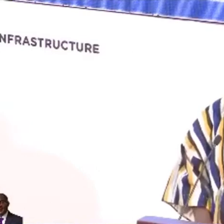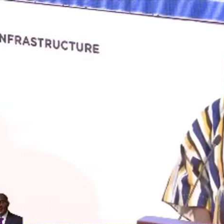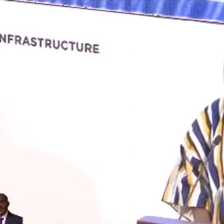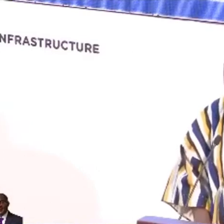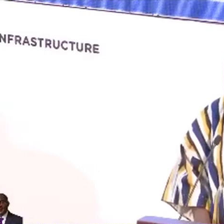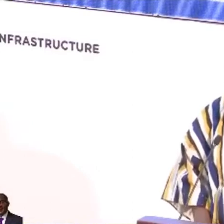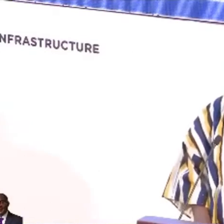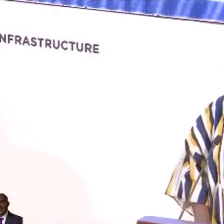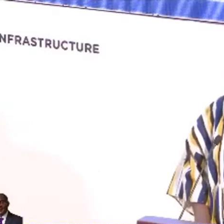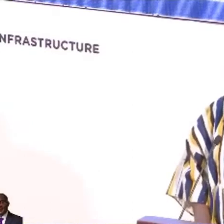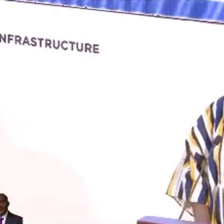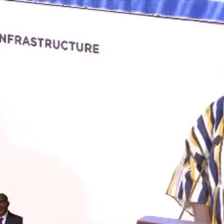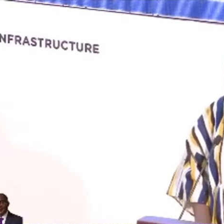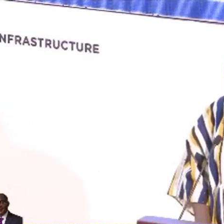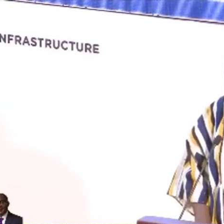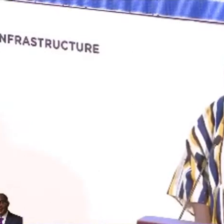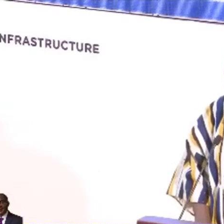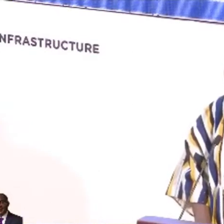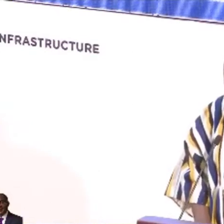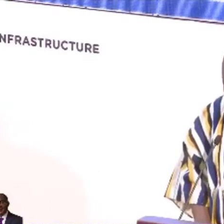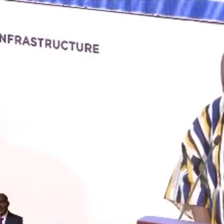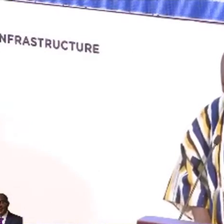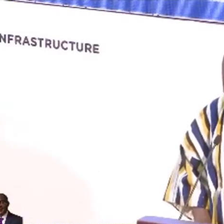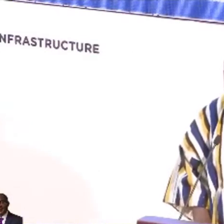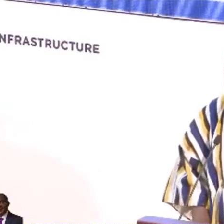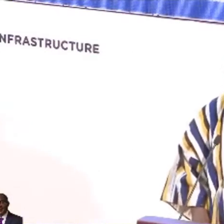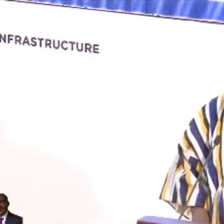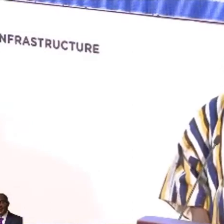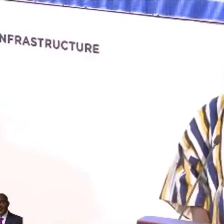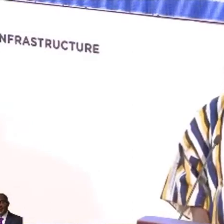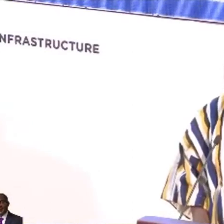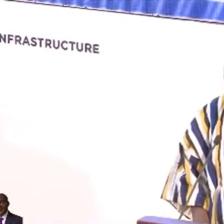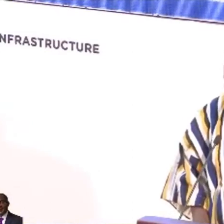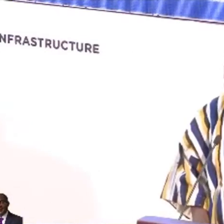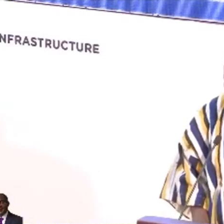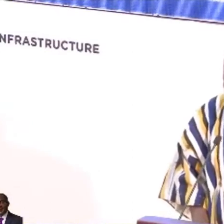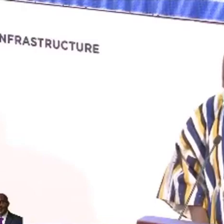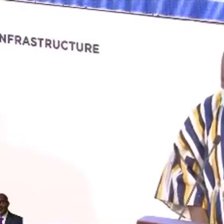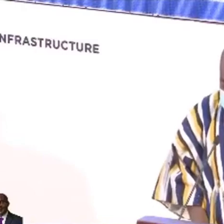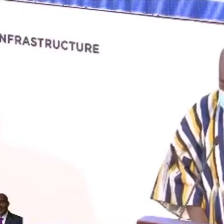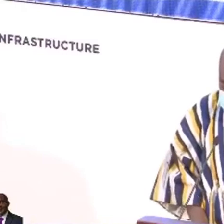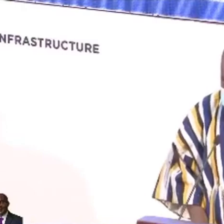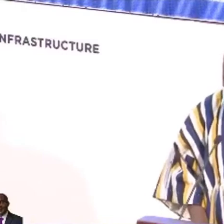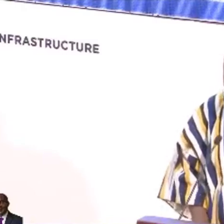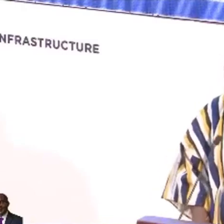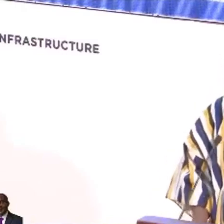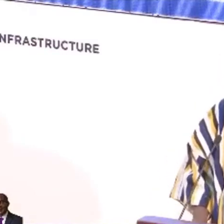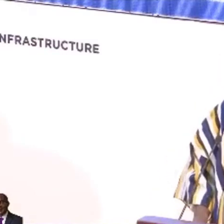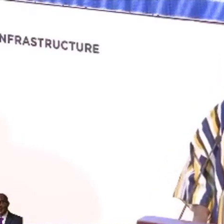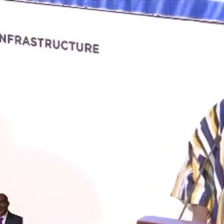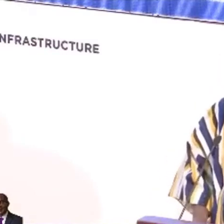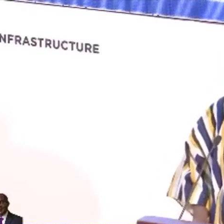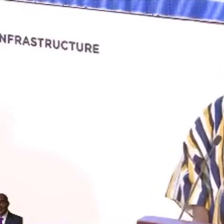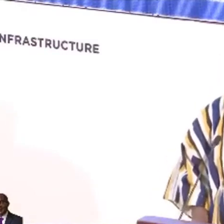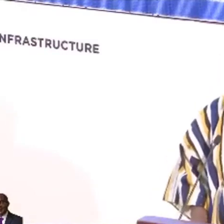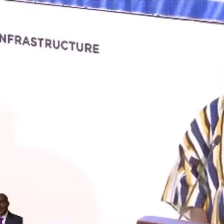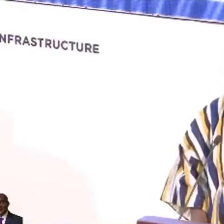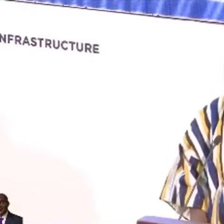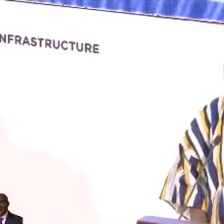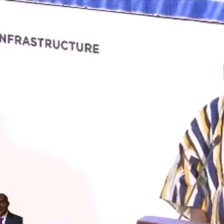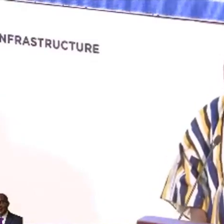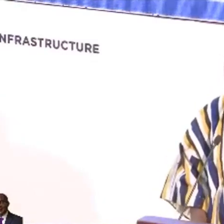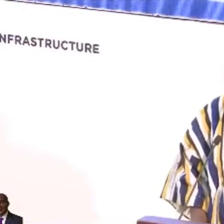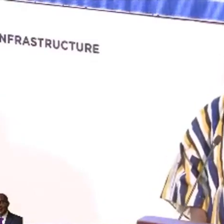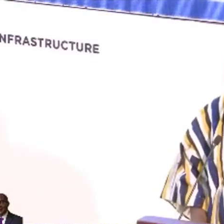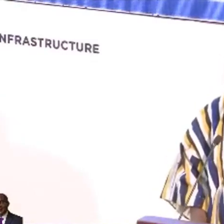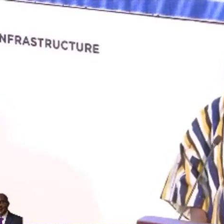and programs in periods gone by. The last 2 Town Hall meetings and results fairs were held in January and